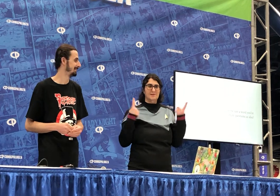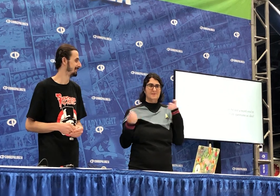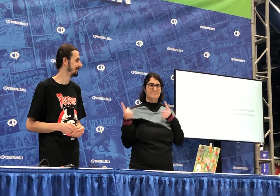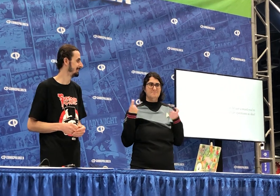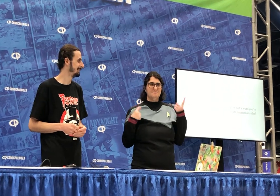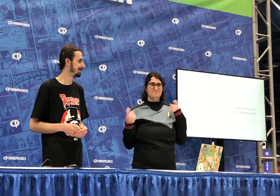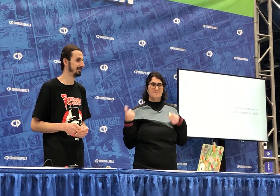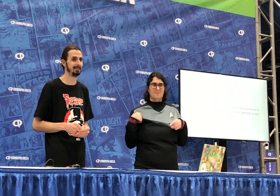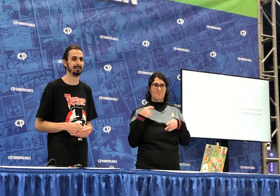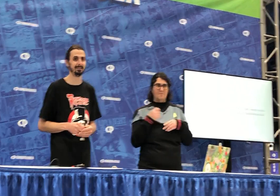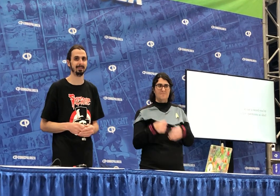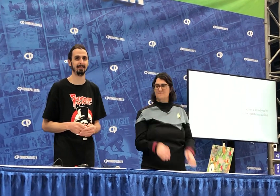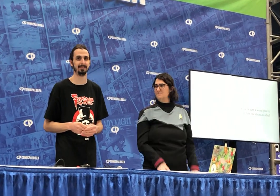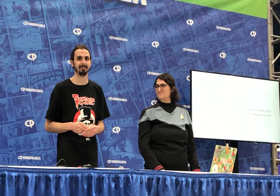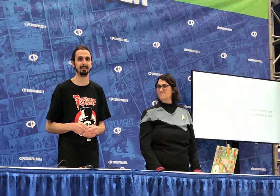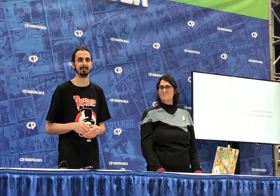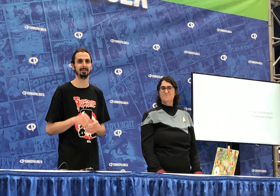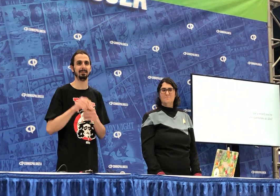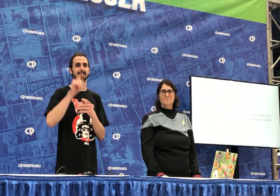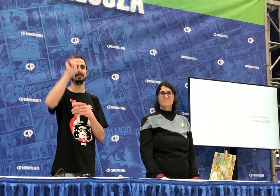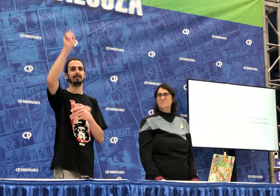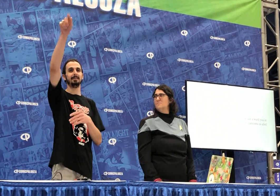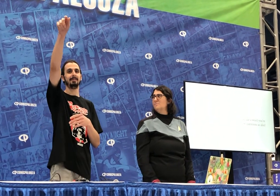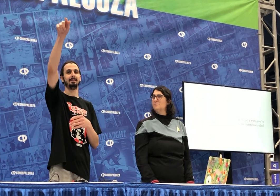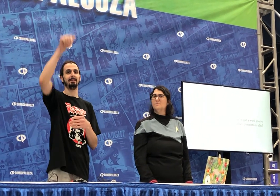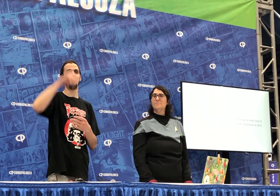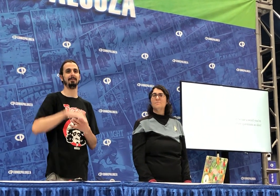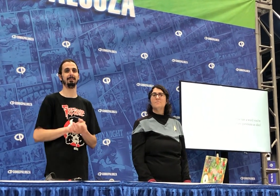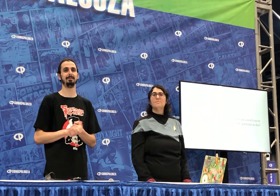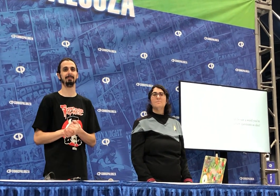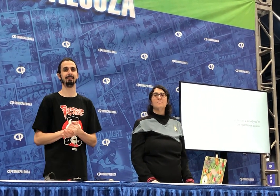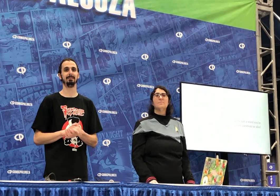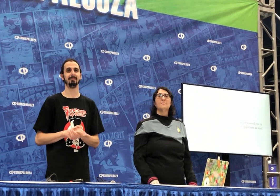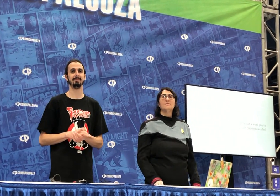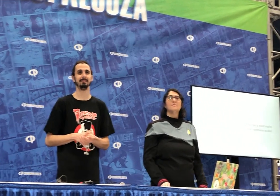Any other questions, comments, any? Yes, in the back.